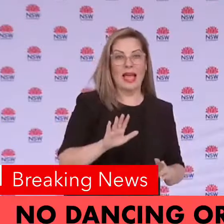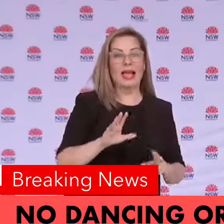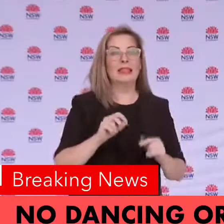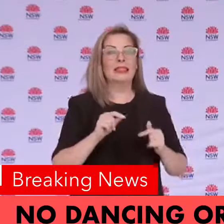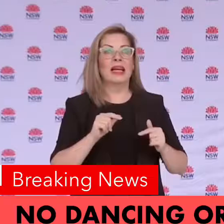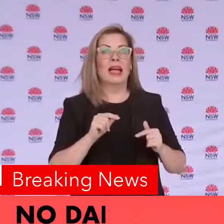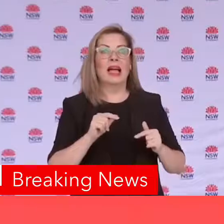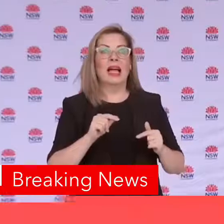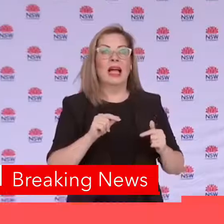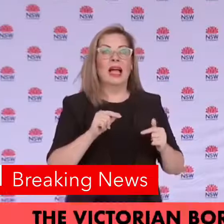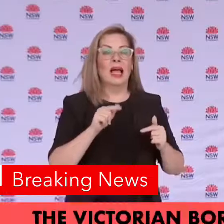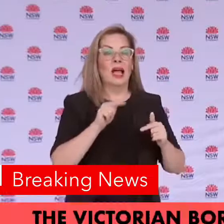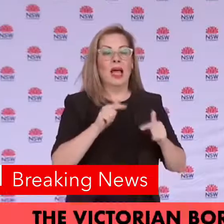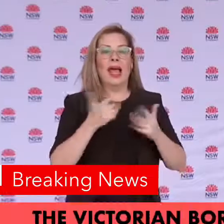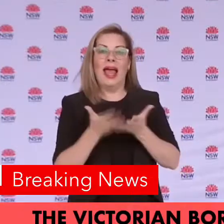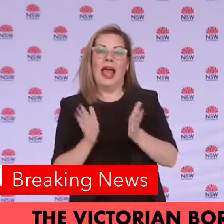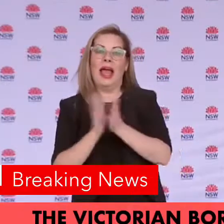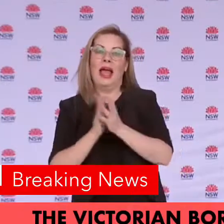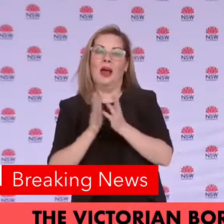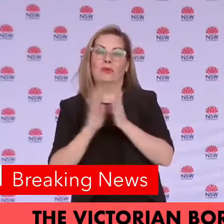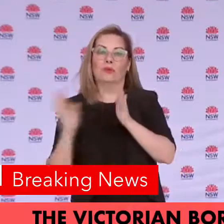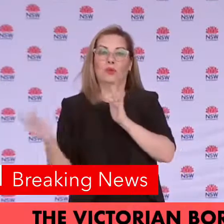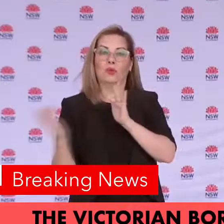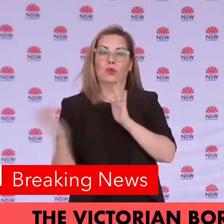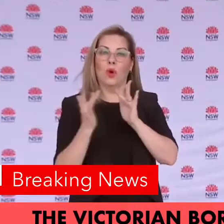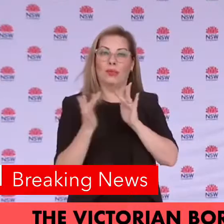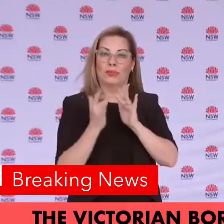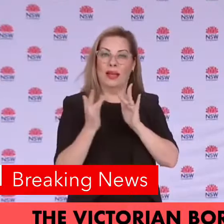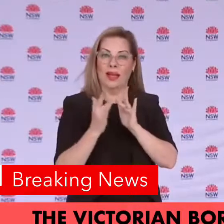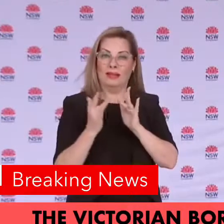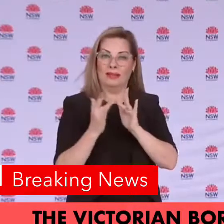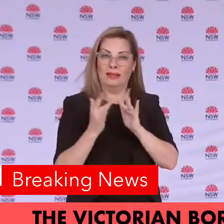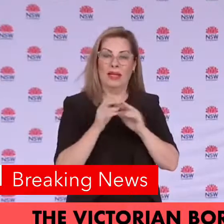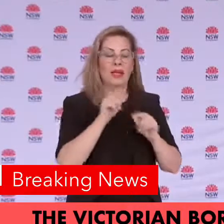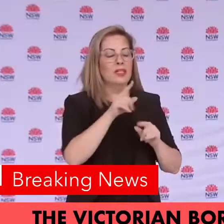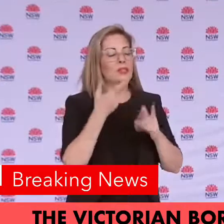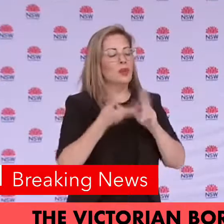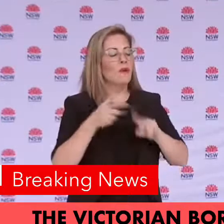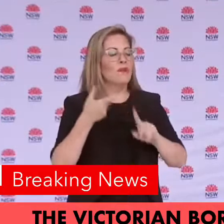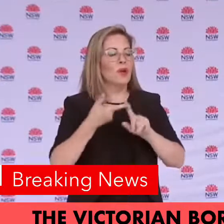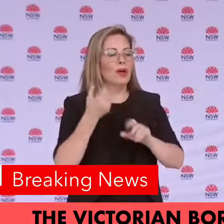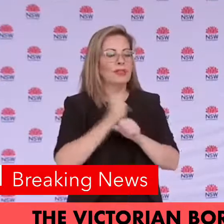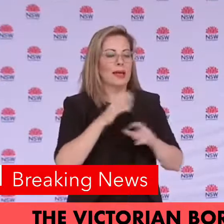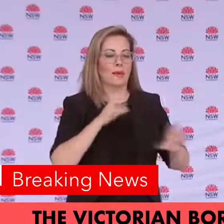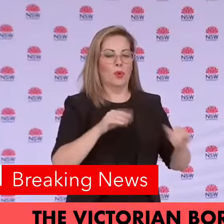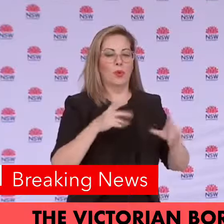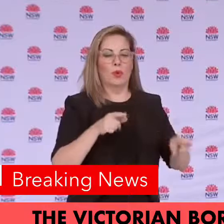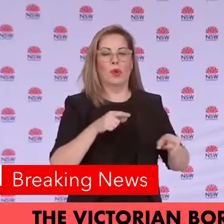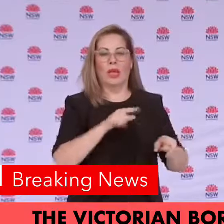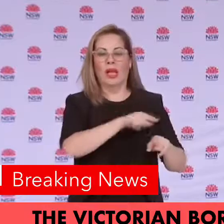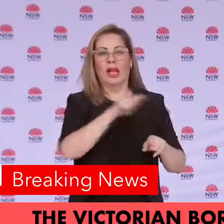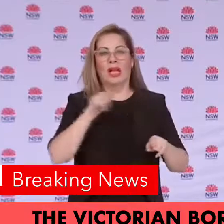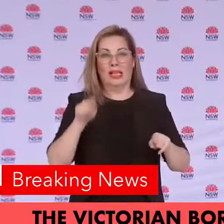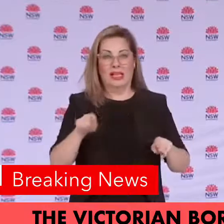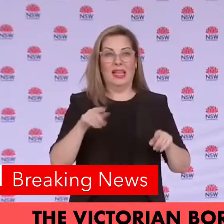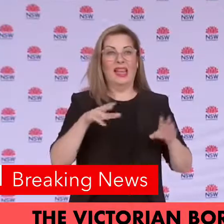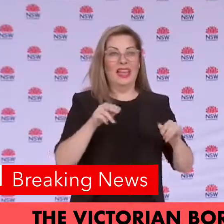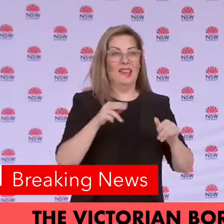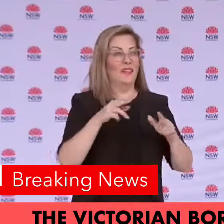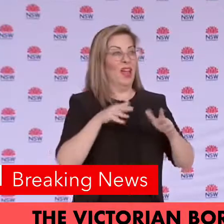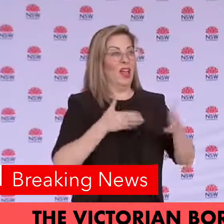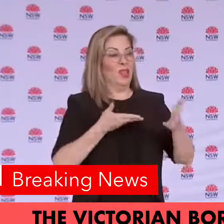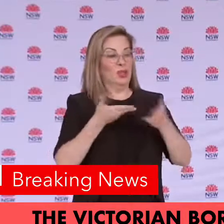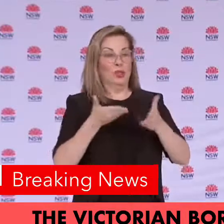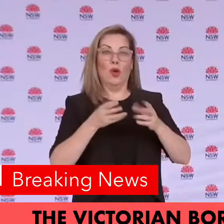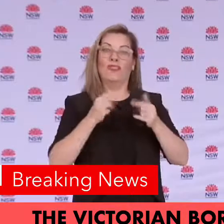have real-time access to the Service New South Wales data, which again reduces any loops. So once we have a venue identified that is using the